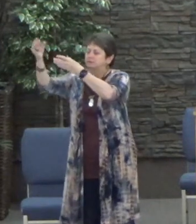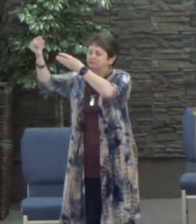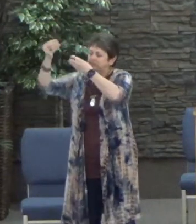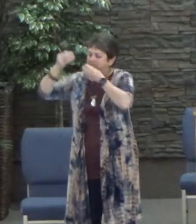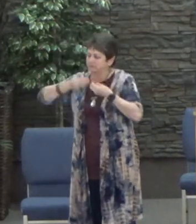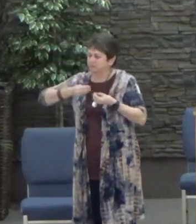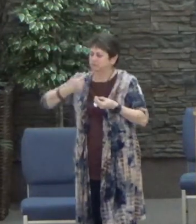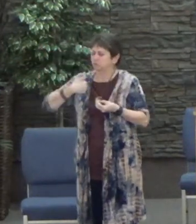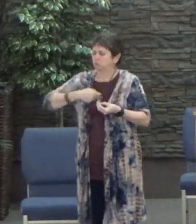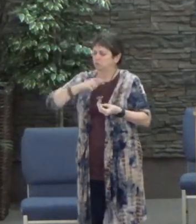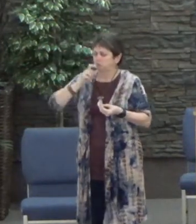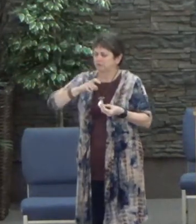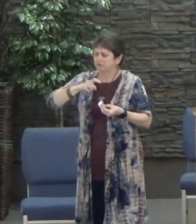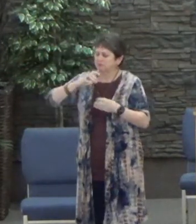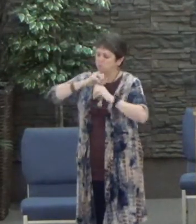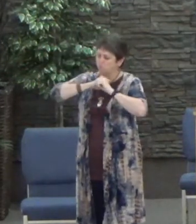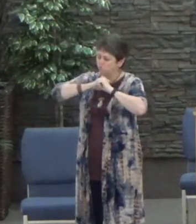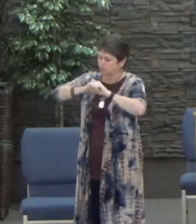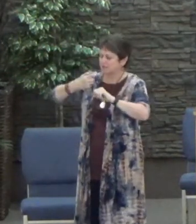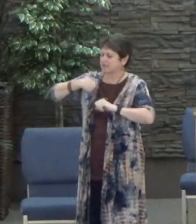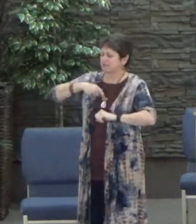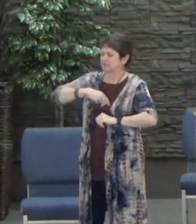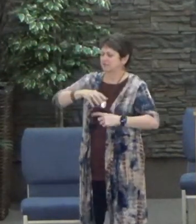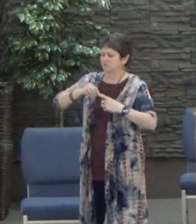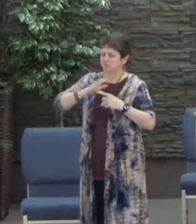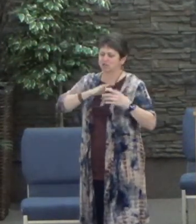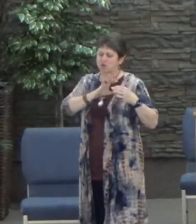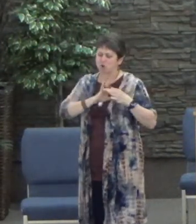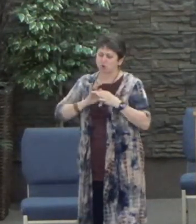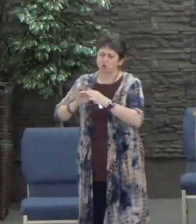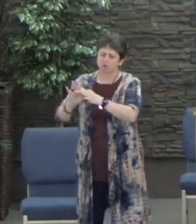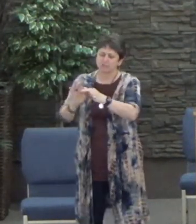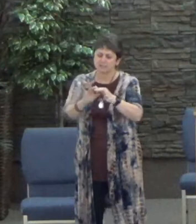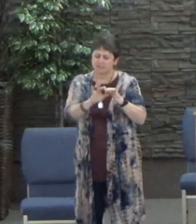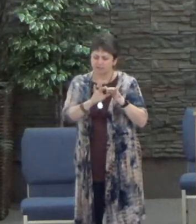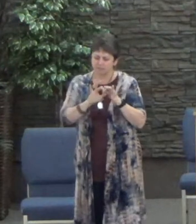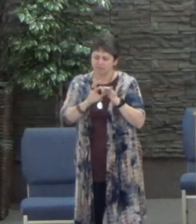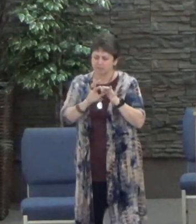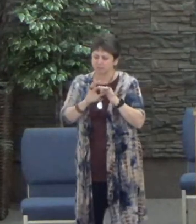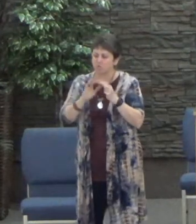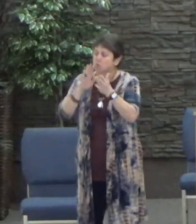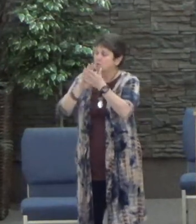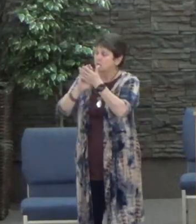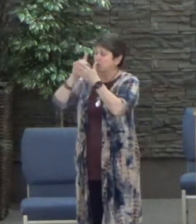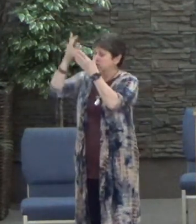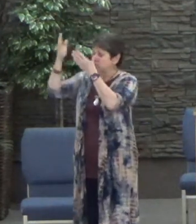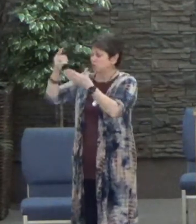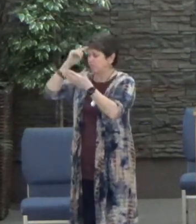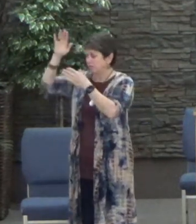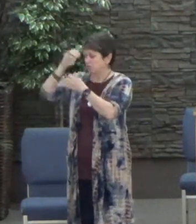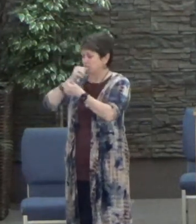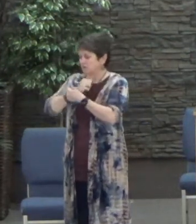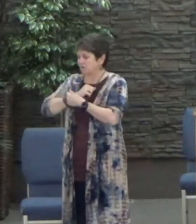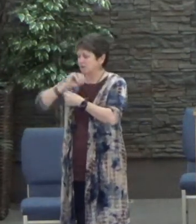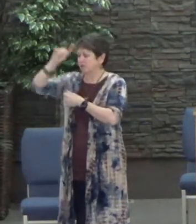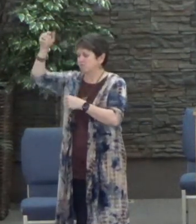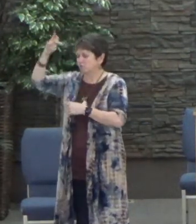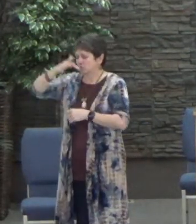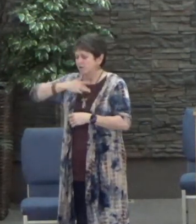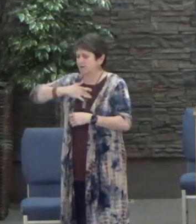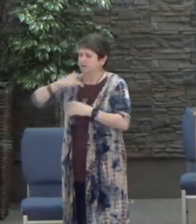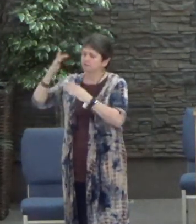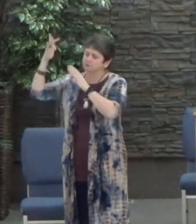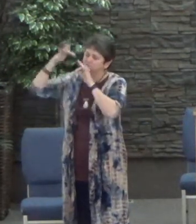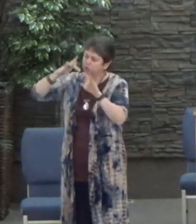need. Protect us, especially our unity. Father, we praise you for your love, your grace, your mercy,